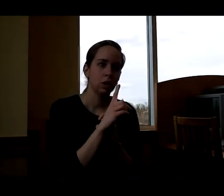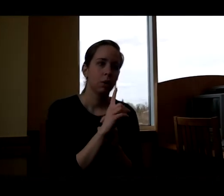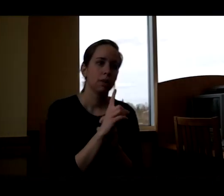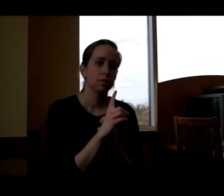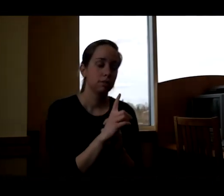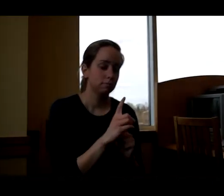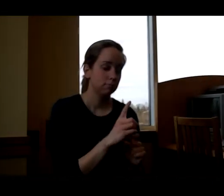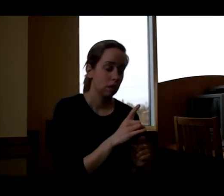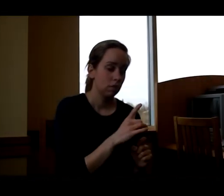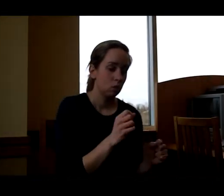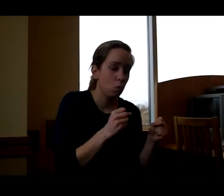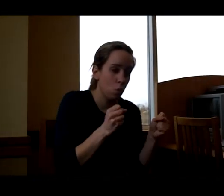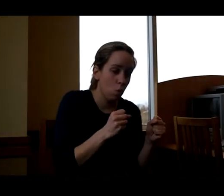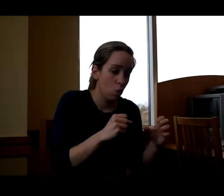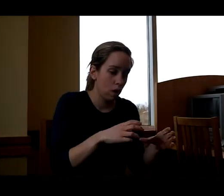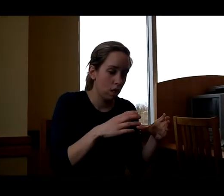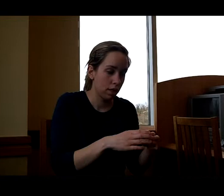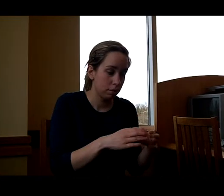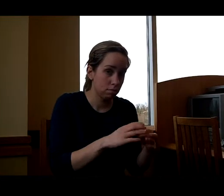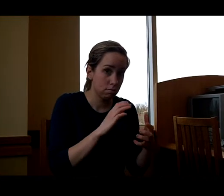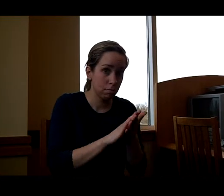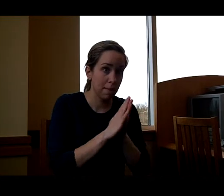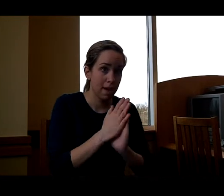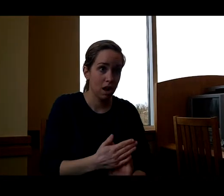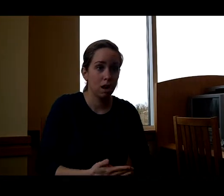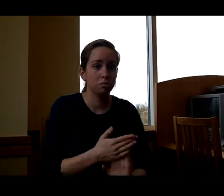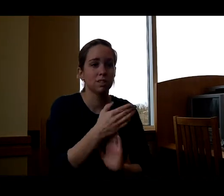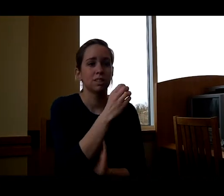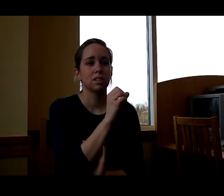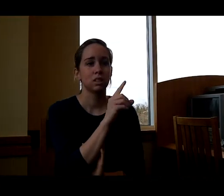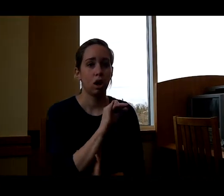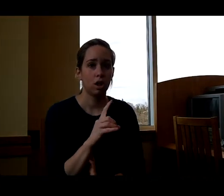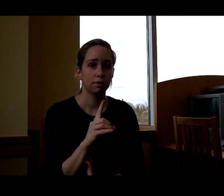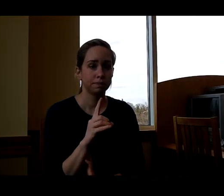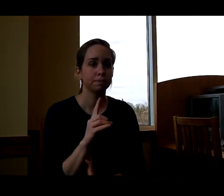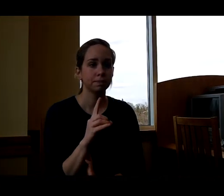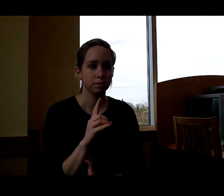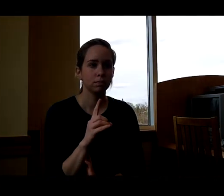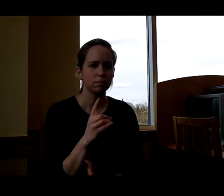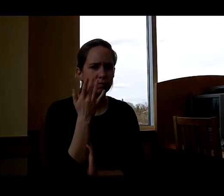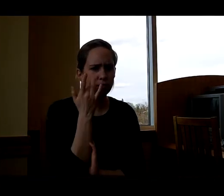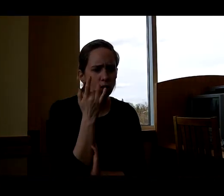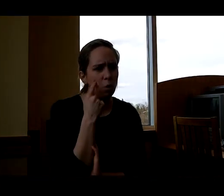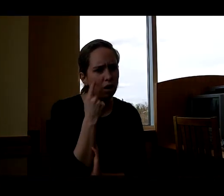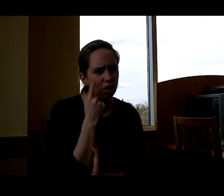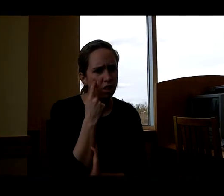solid. Why do you think that the water vapor in the air is collecting on the outside of the Pepsi?